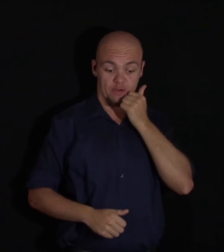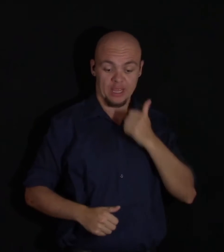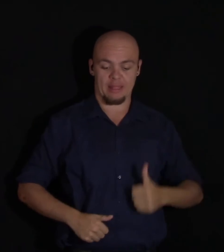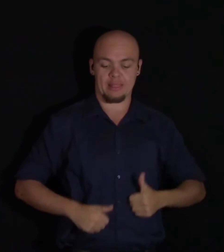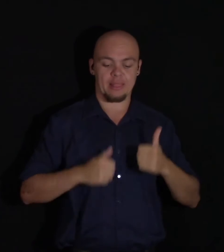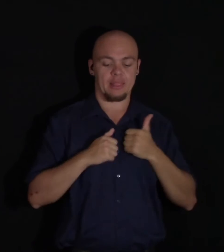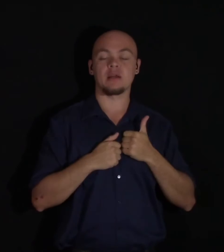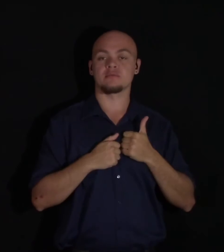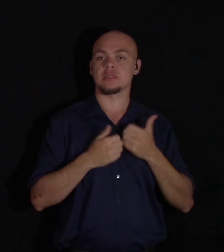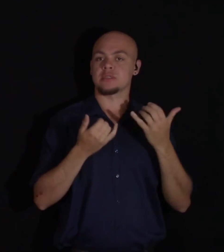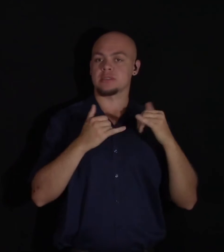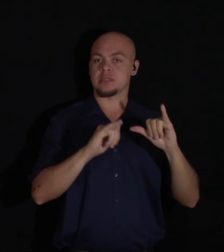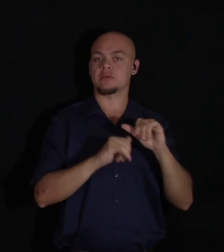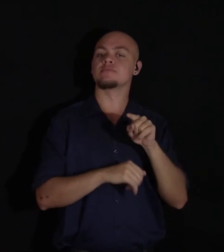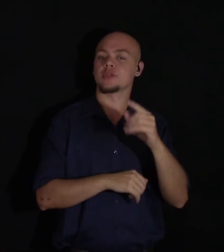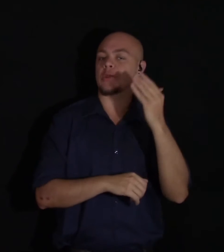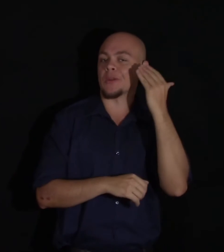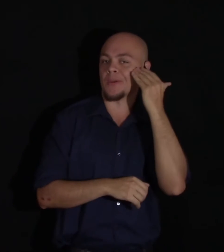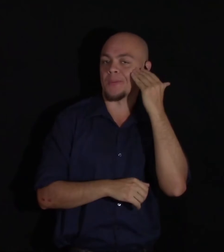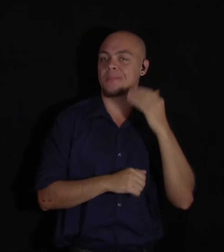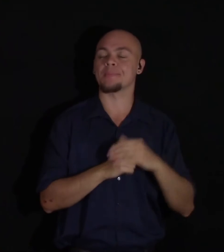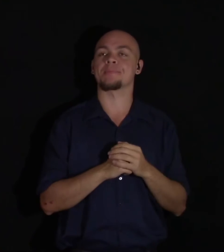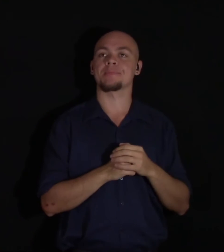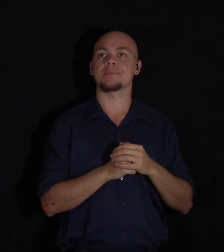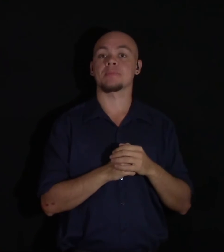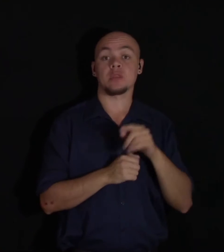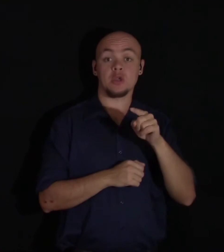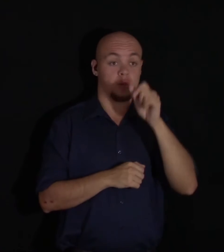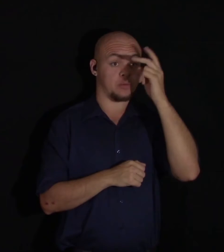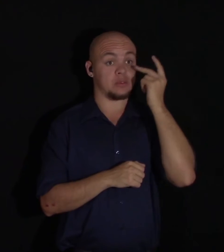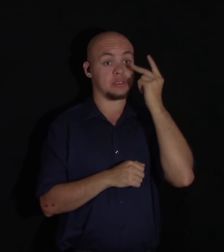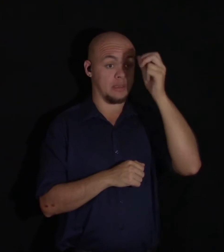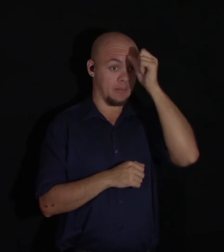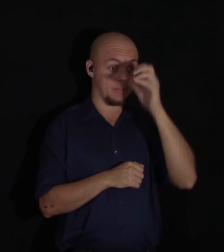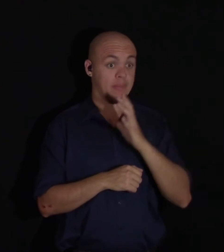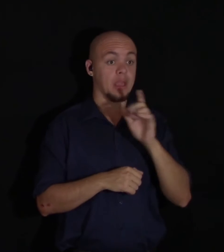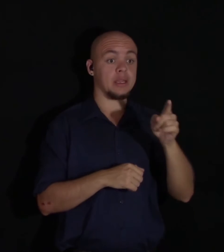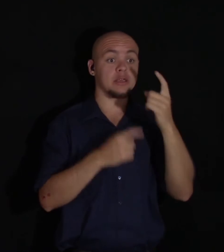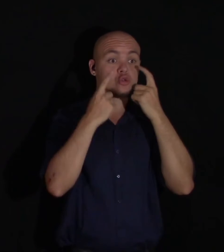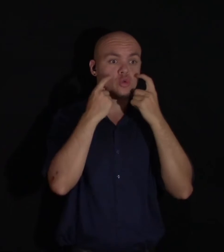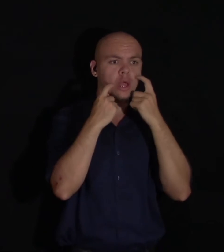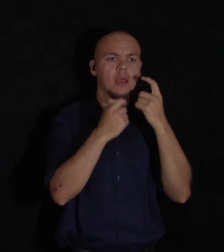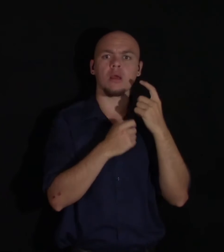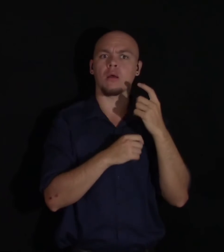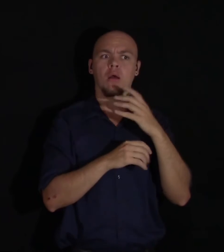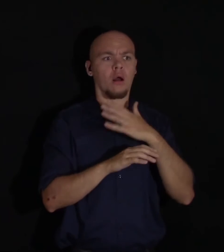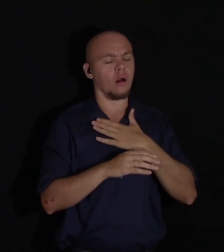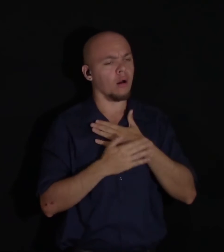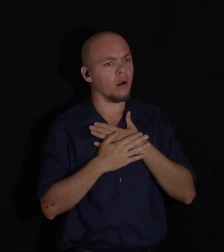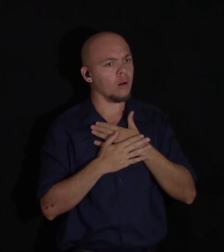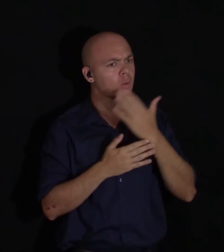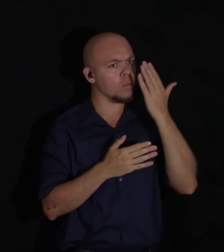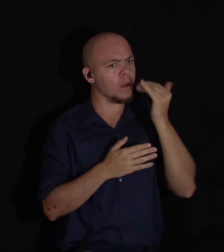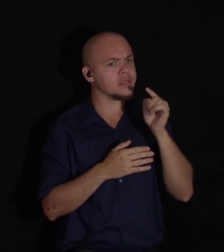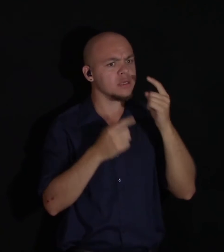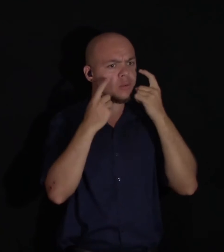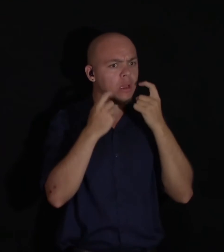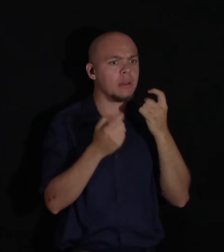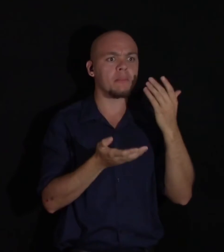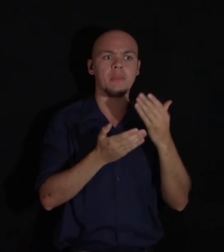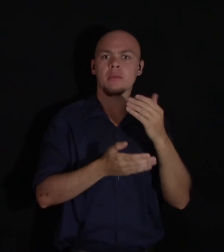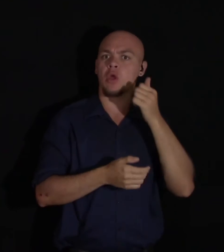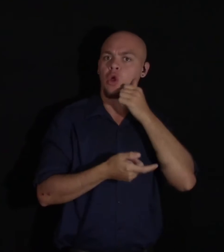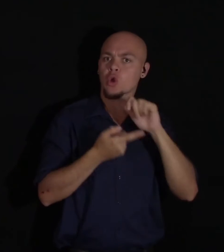example, think for yourself for a second. You see a man crying. Oh no, why is he crying? Maybe his girlfriend broke up with